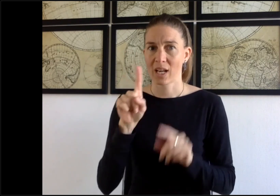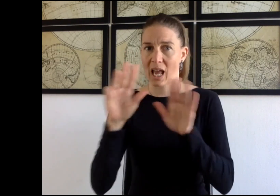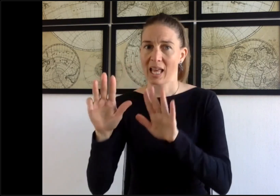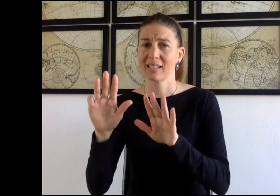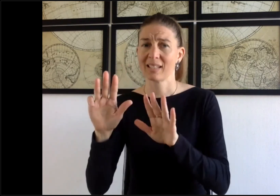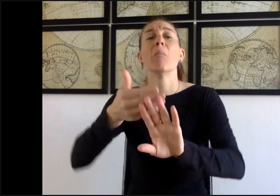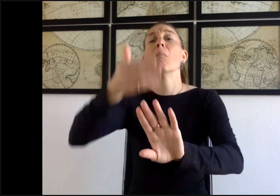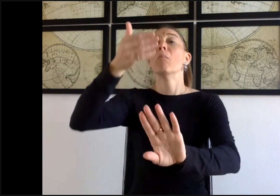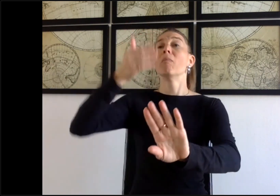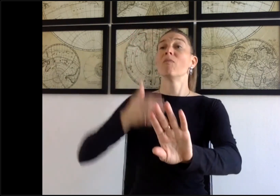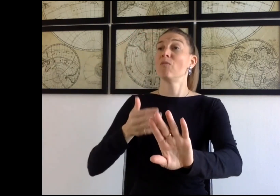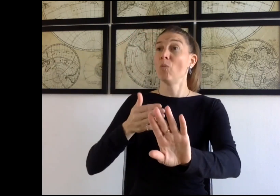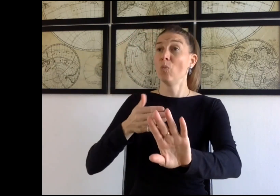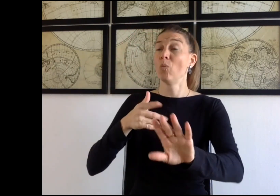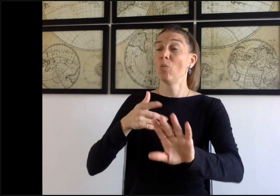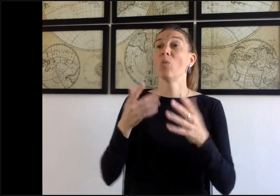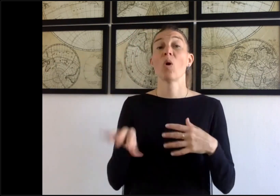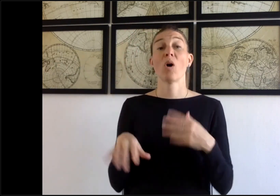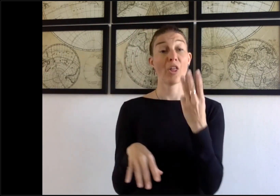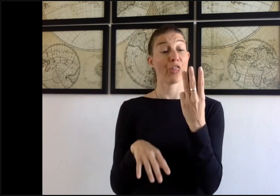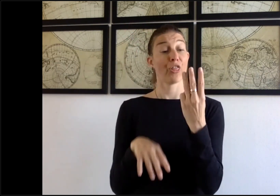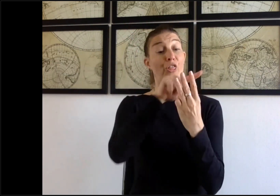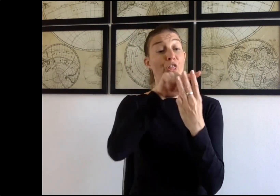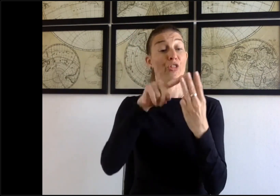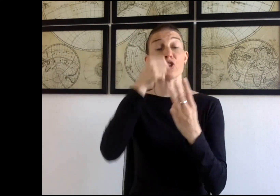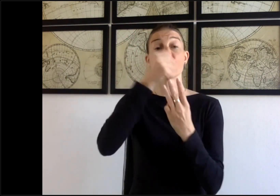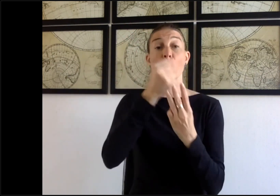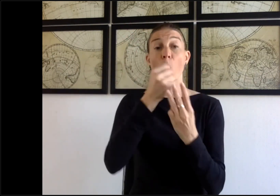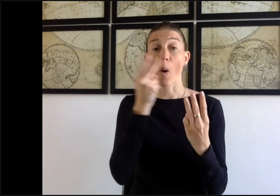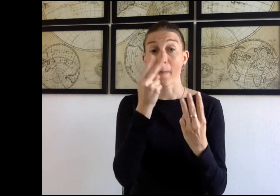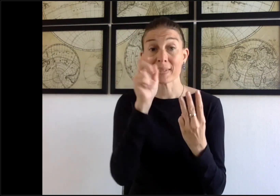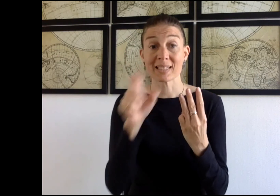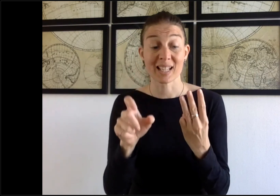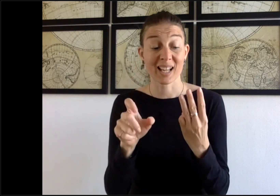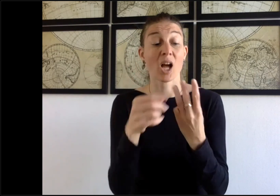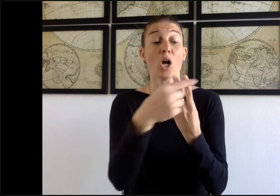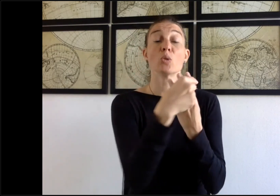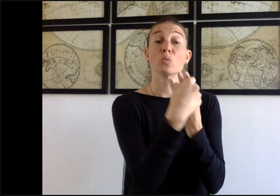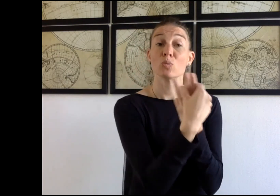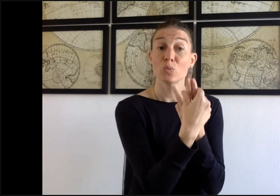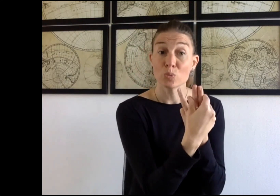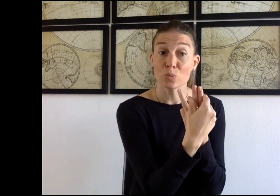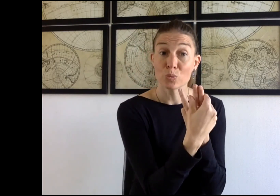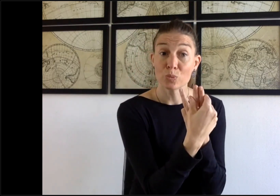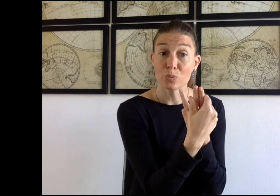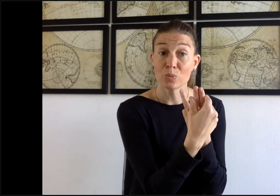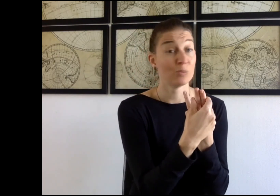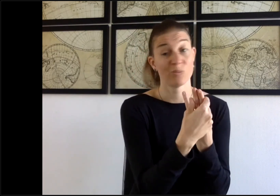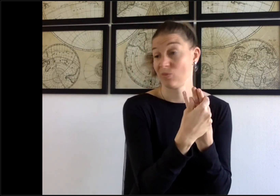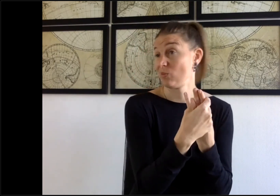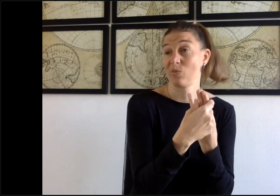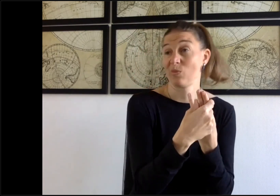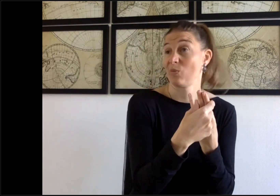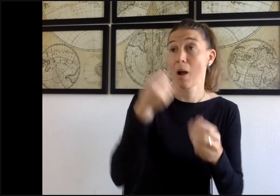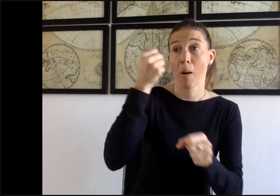Europe, in OECD countries, did not receive unemployment benefits. So we can see the massive challenge that we have here in terms